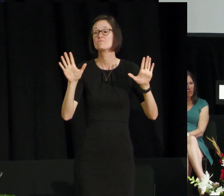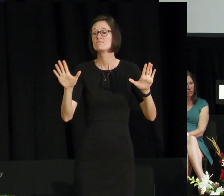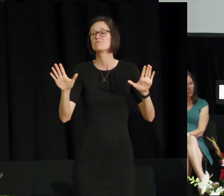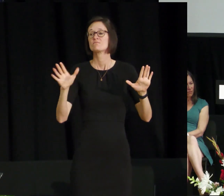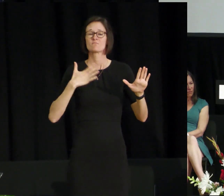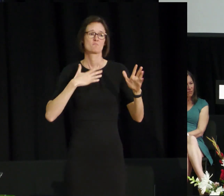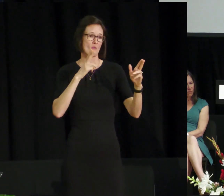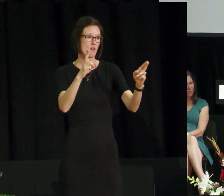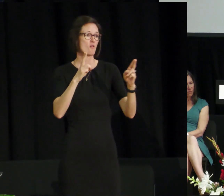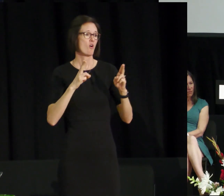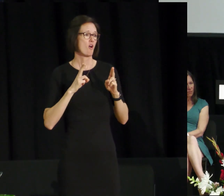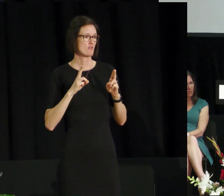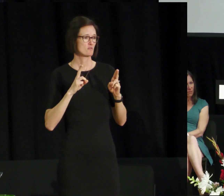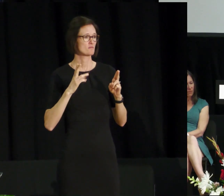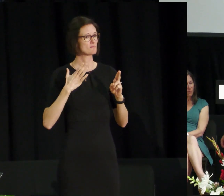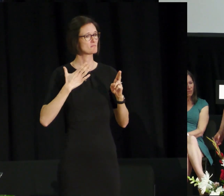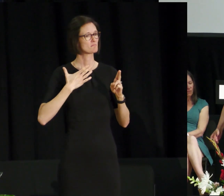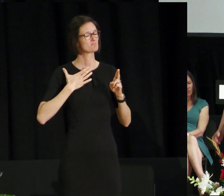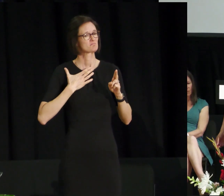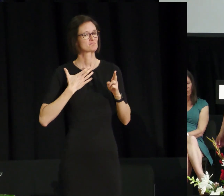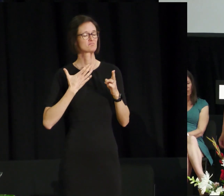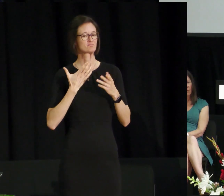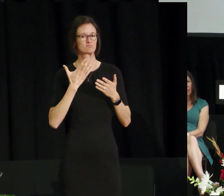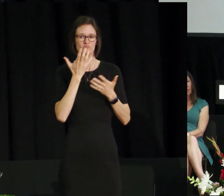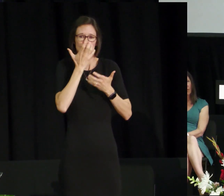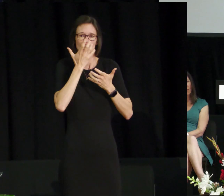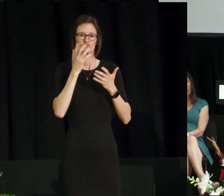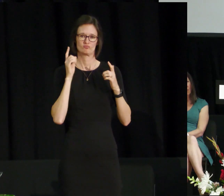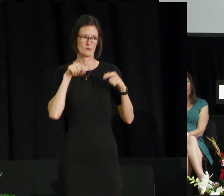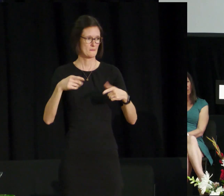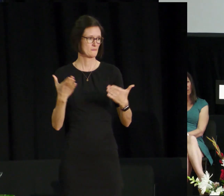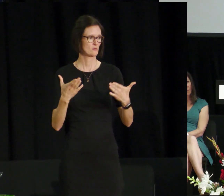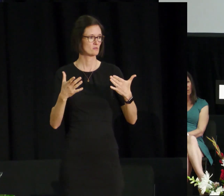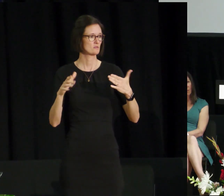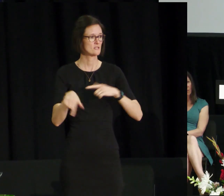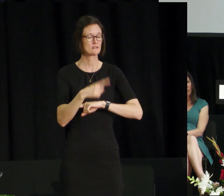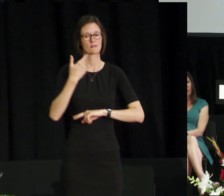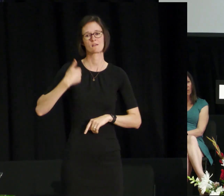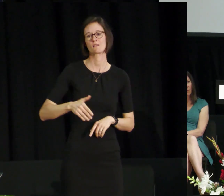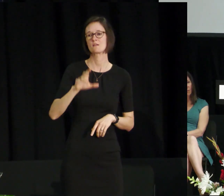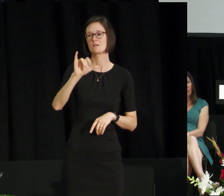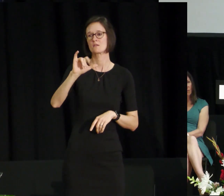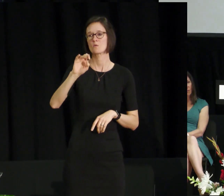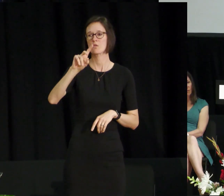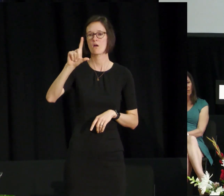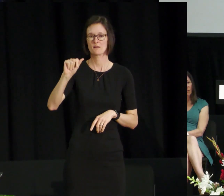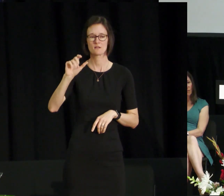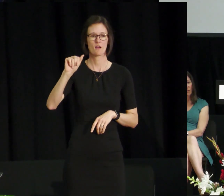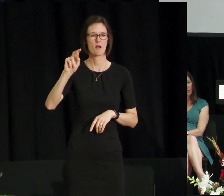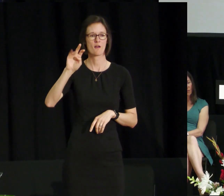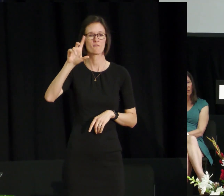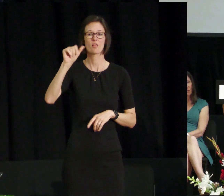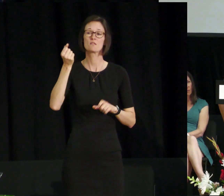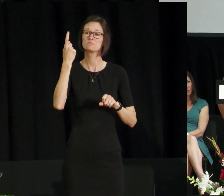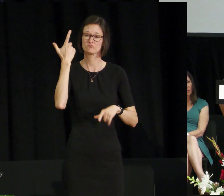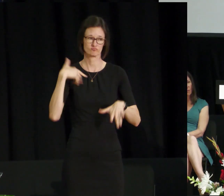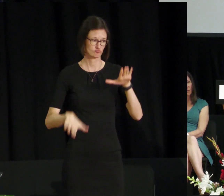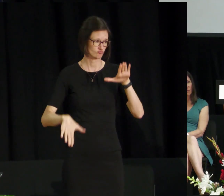My name is Yolanda Avila And I grew up here in Colorado Springs From the age of three years old